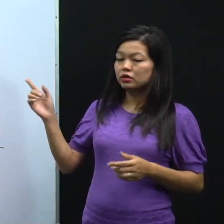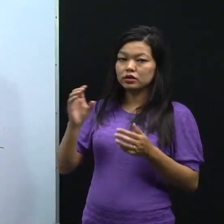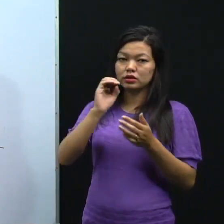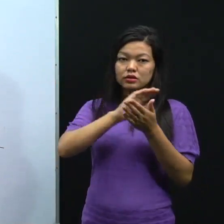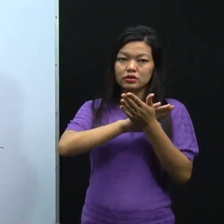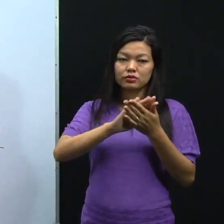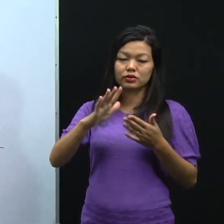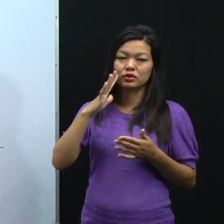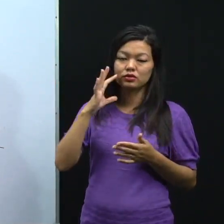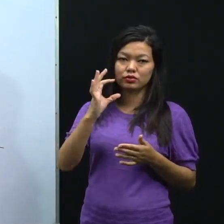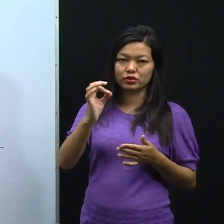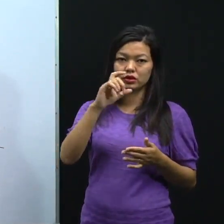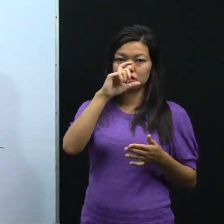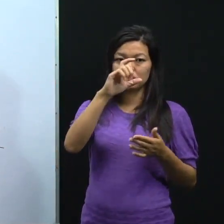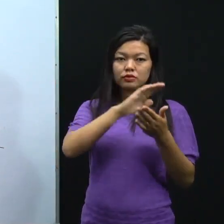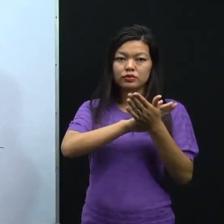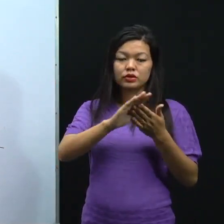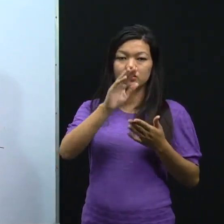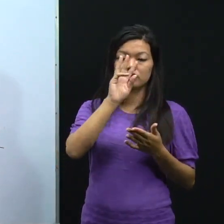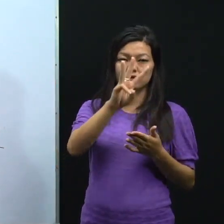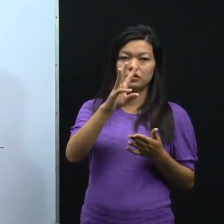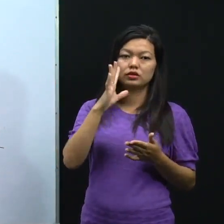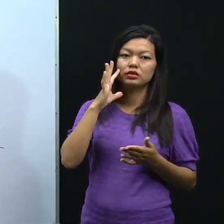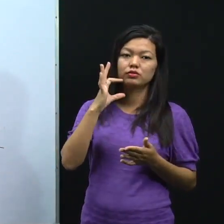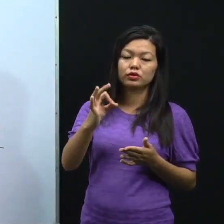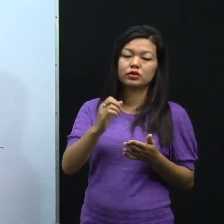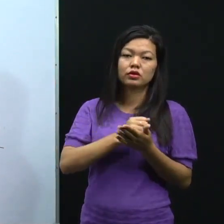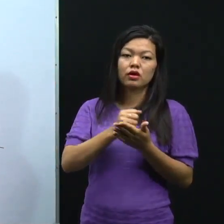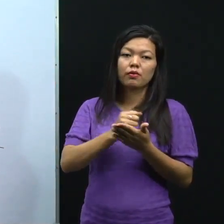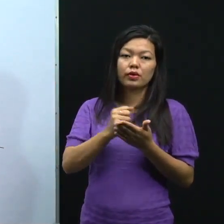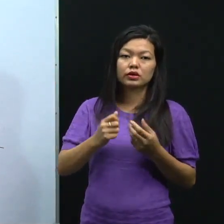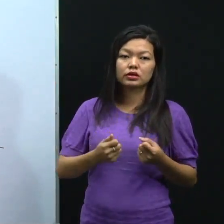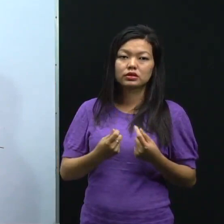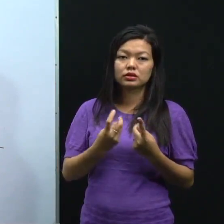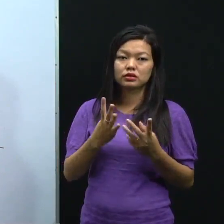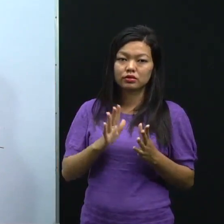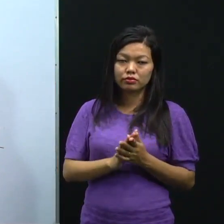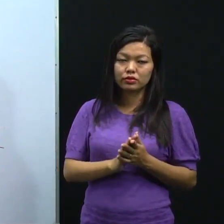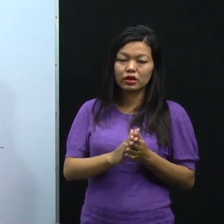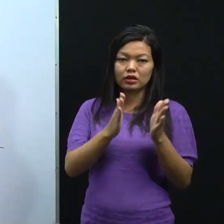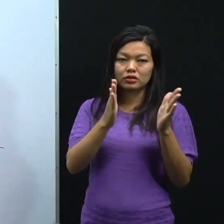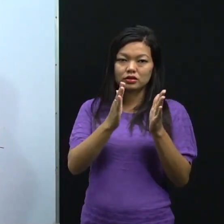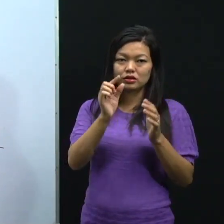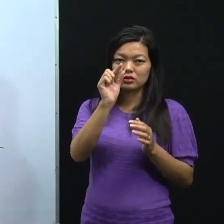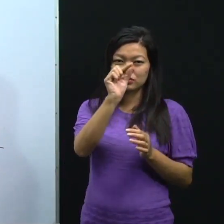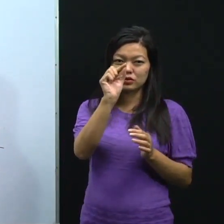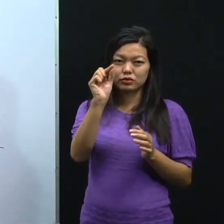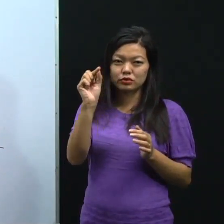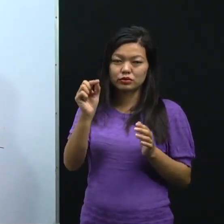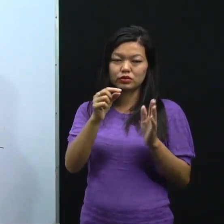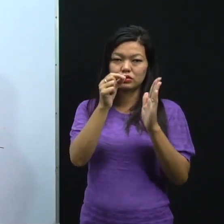have to calculate all the numericals, you have to practice the numericals, and all the small points that were the facts that